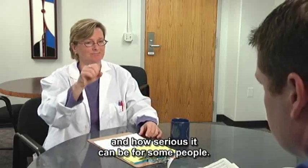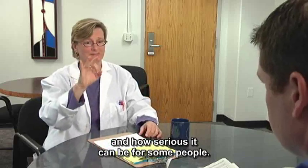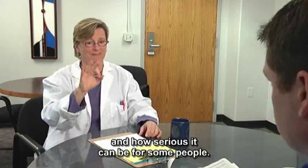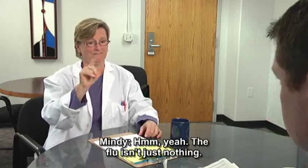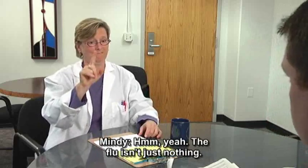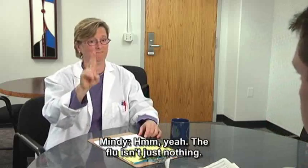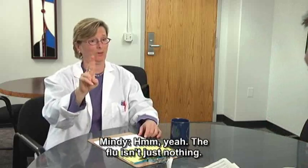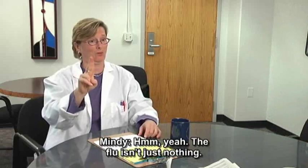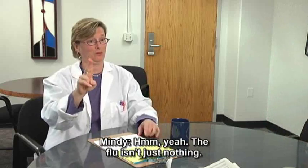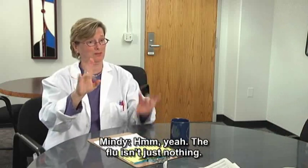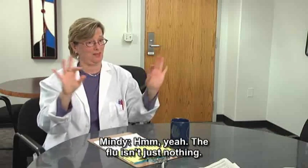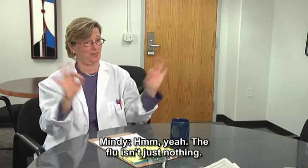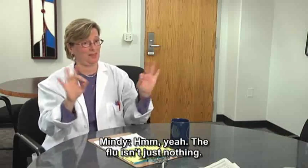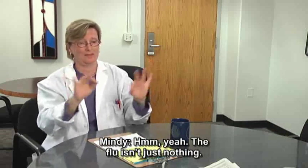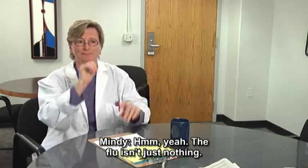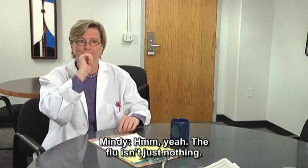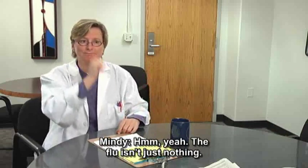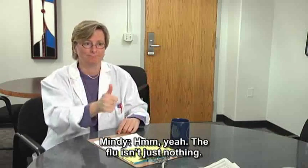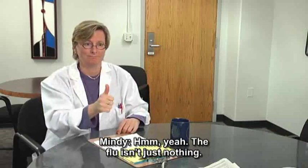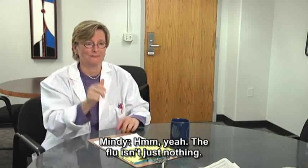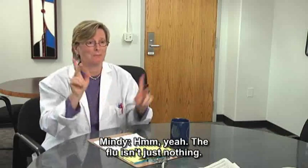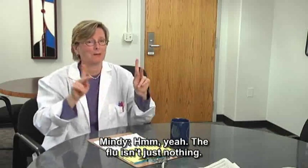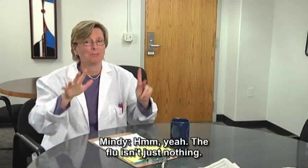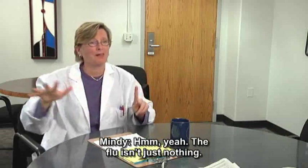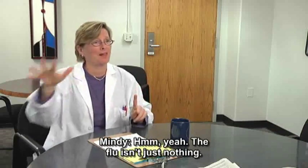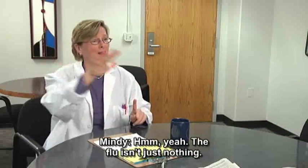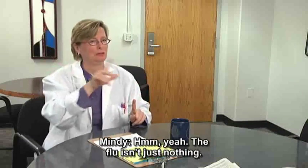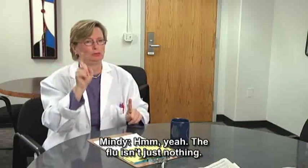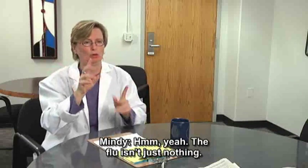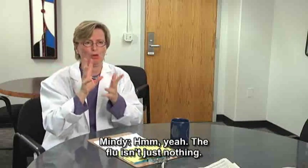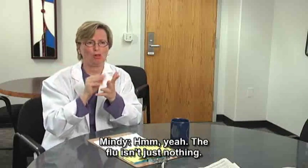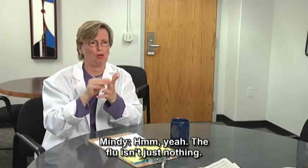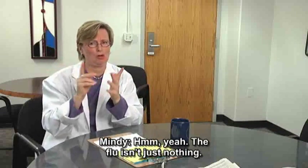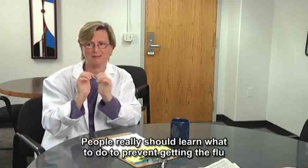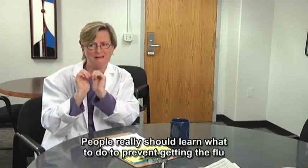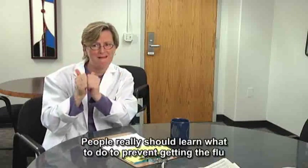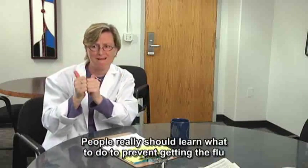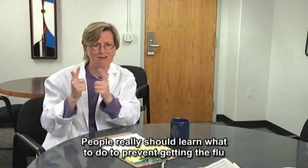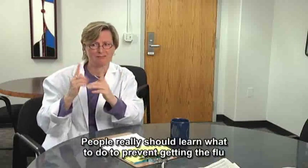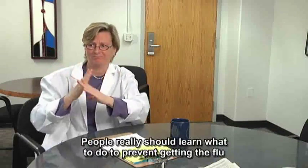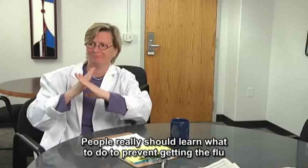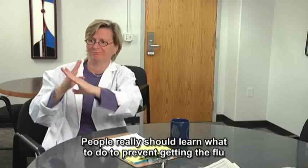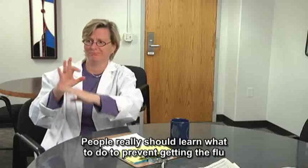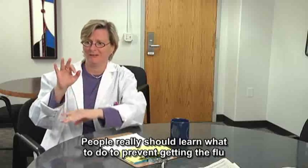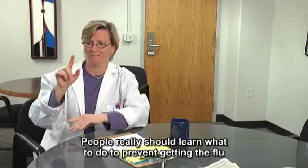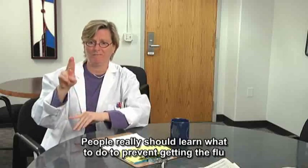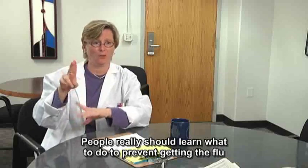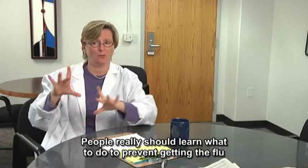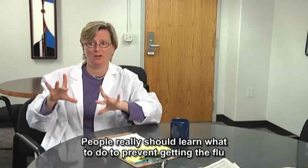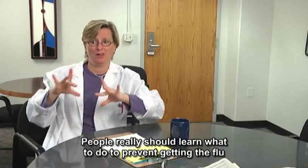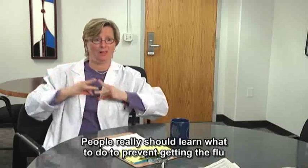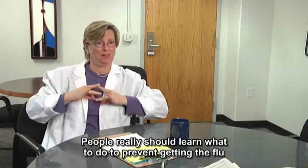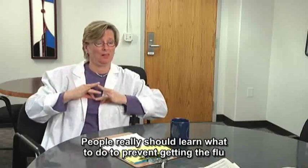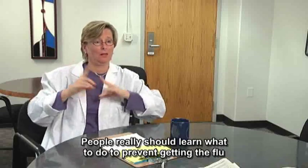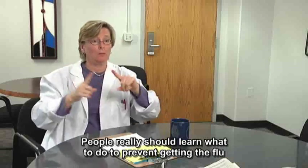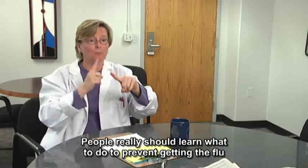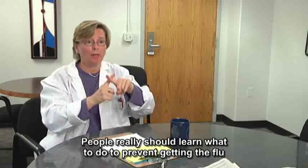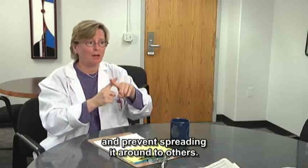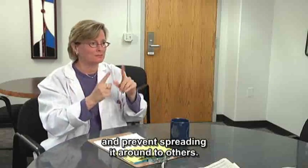Hmm, yeah. The flu isn't just nothing. People really should learn what to do to prevent getting the flu, and prevent